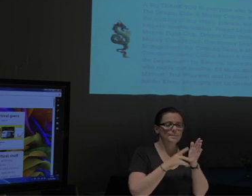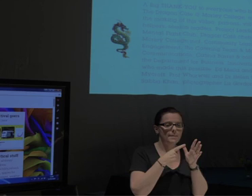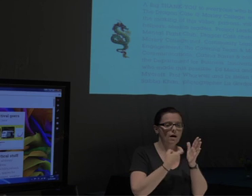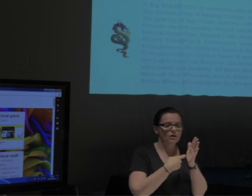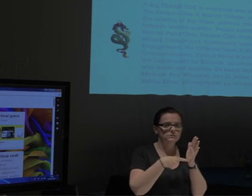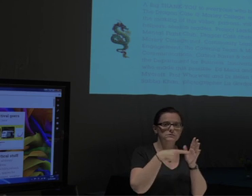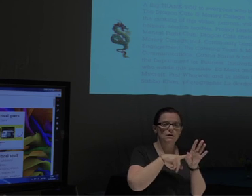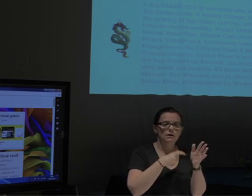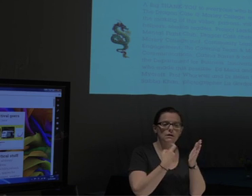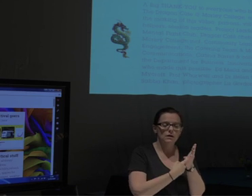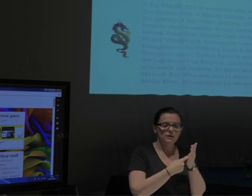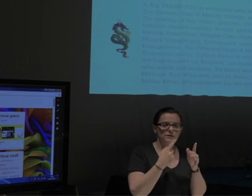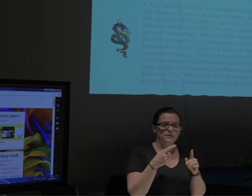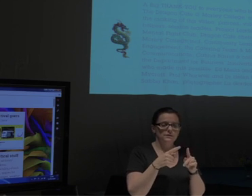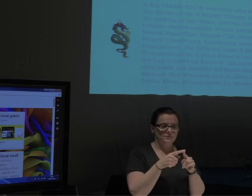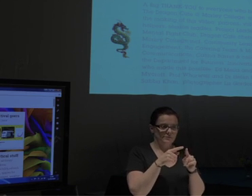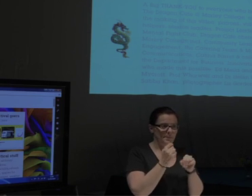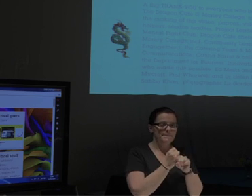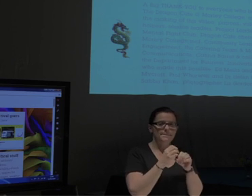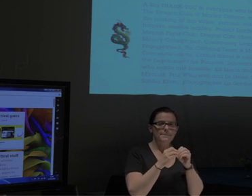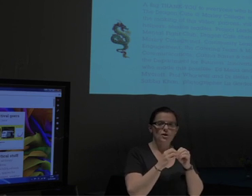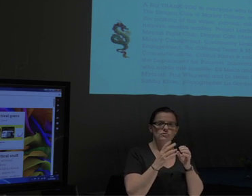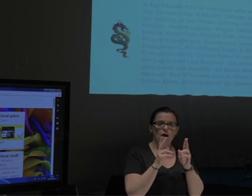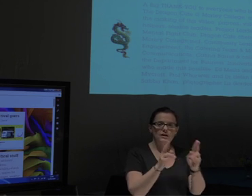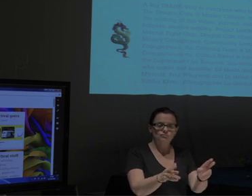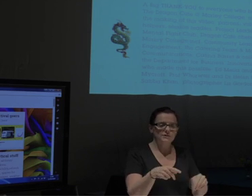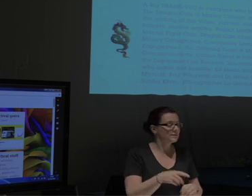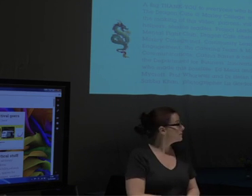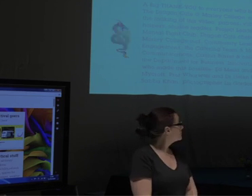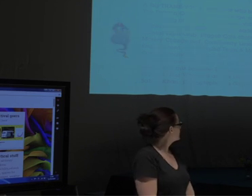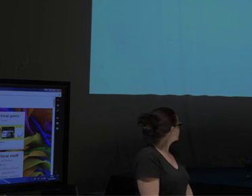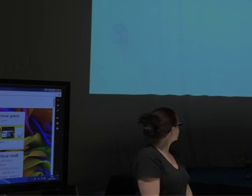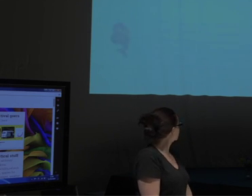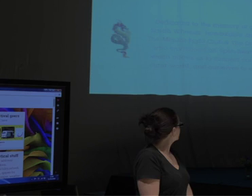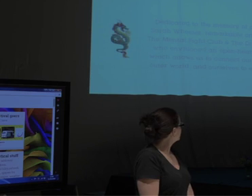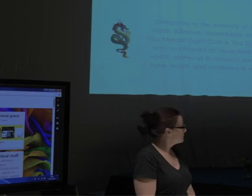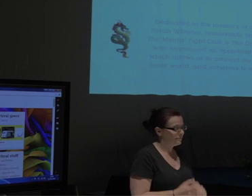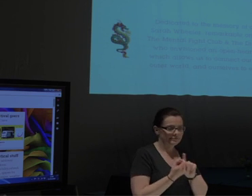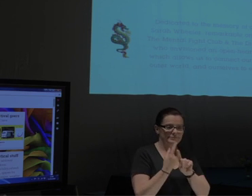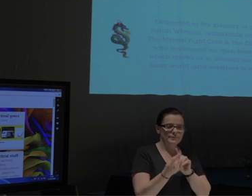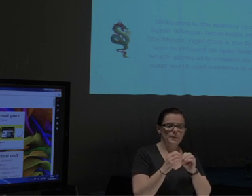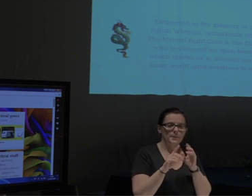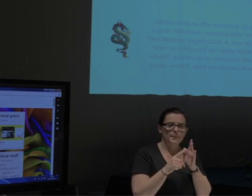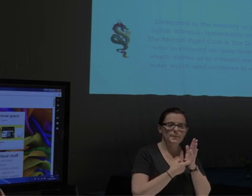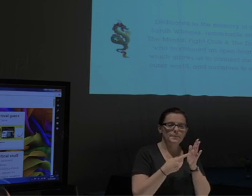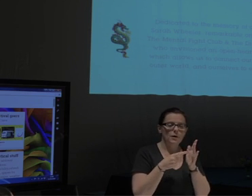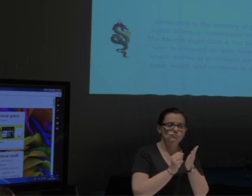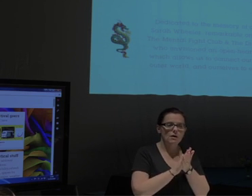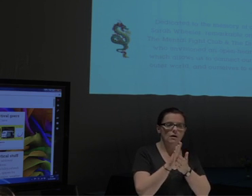on Borough High Street, SE1 1JA, opposite Borough Tube Station. Thank you.